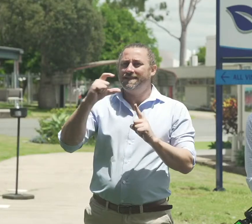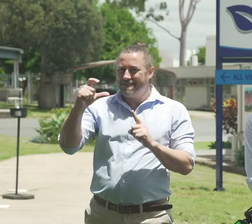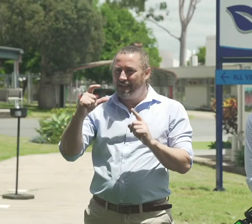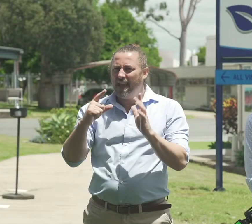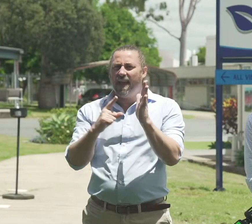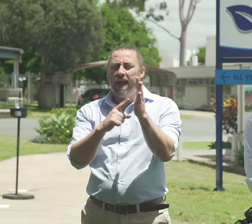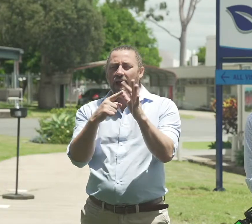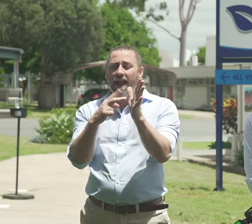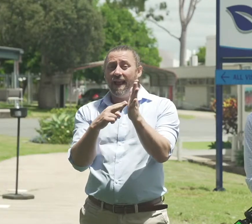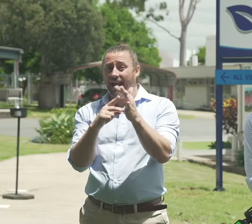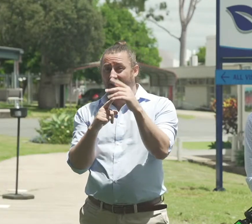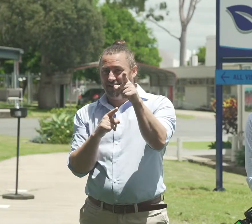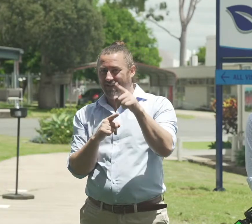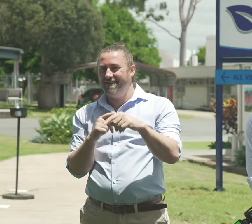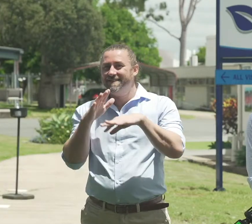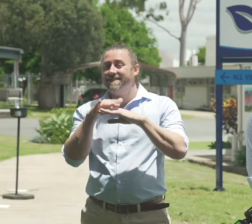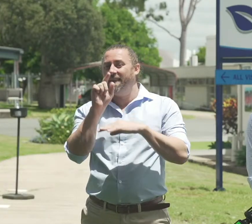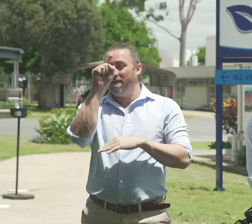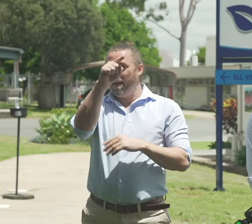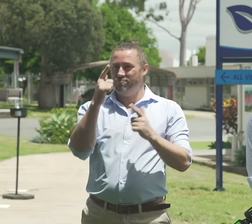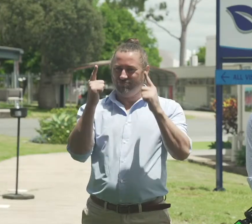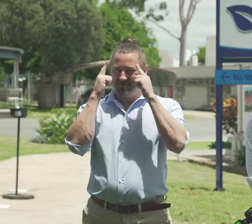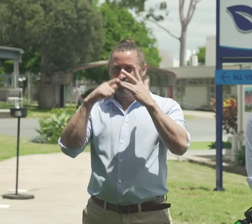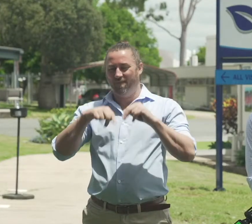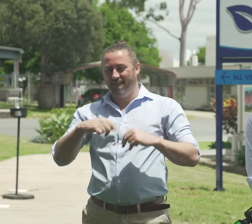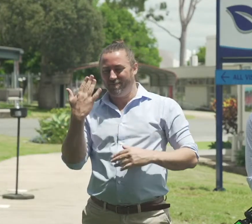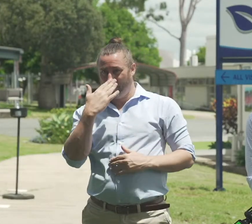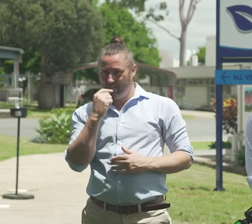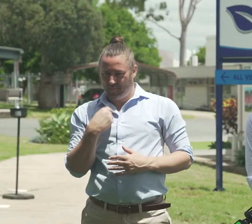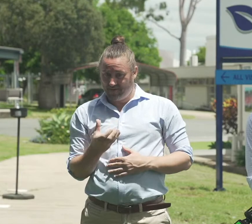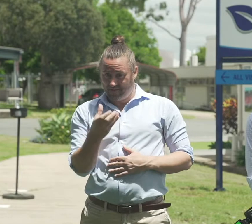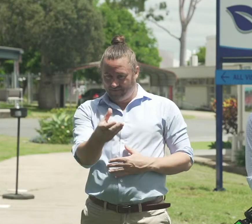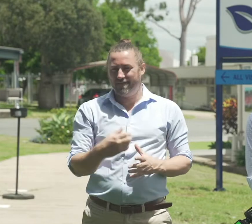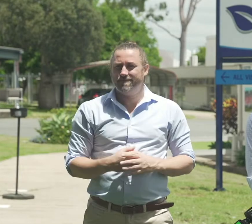who's also here with us. Today we're reporting